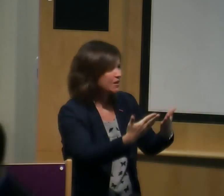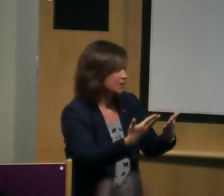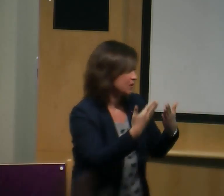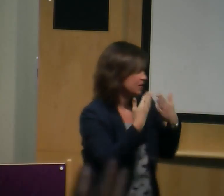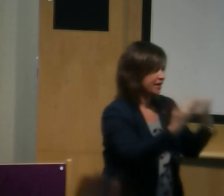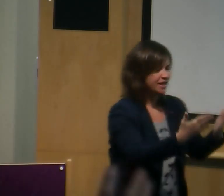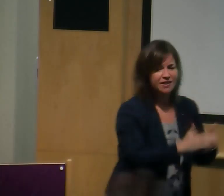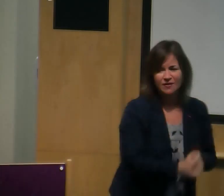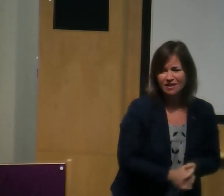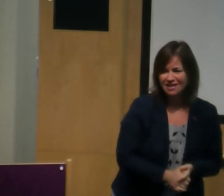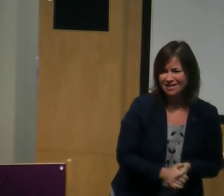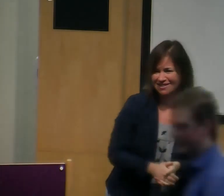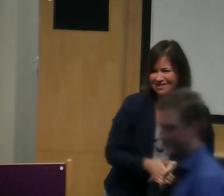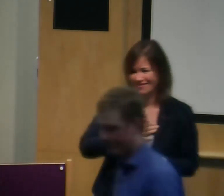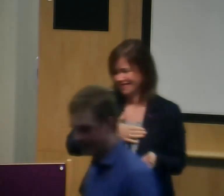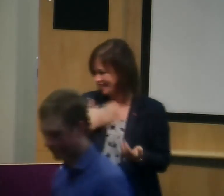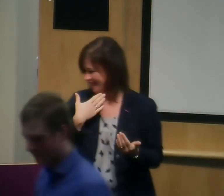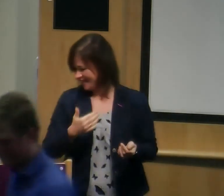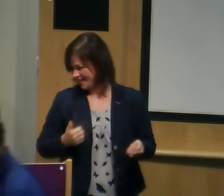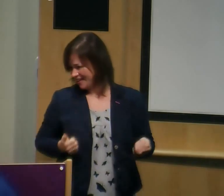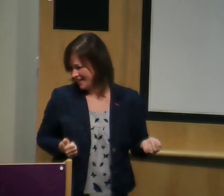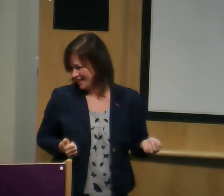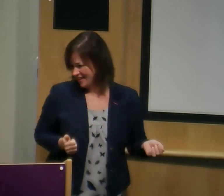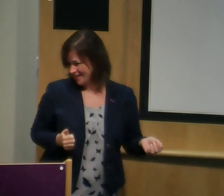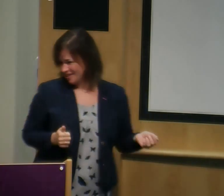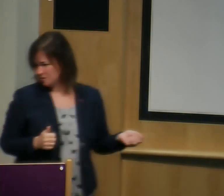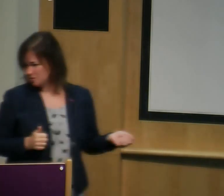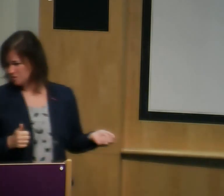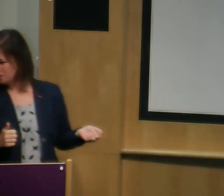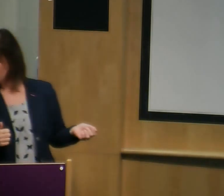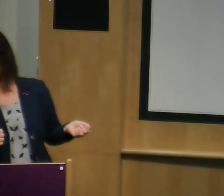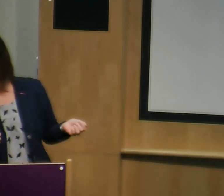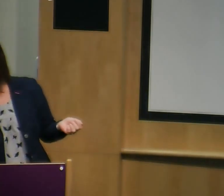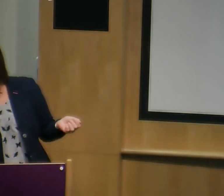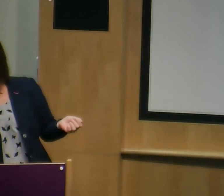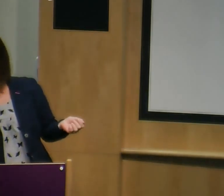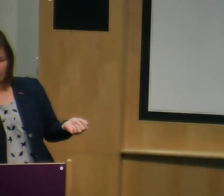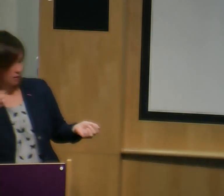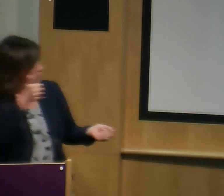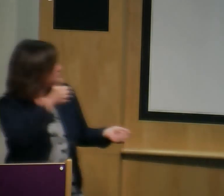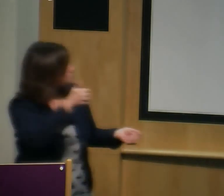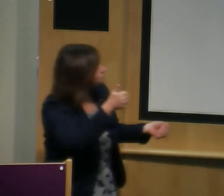Okay. And thank you to our panel members.